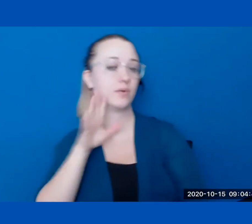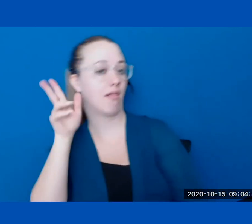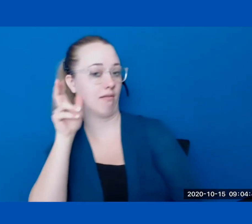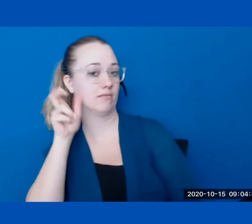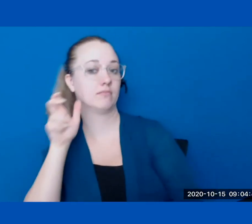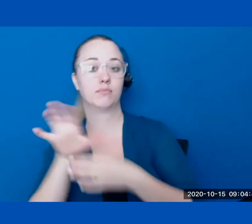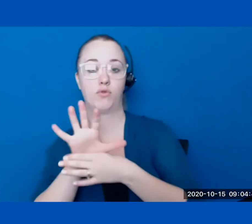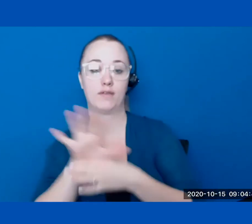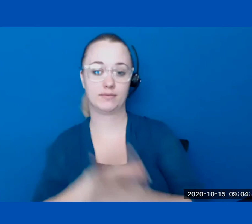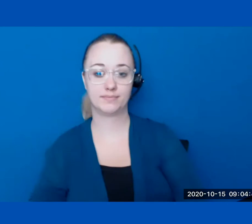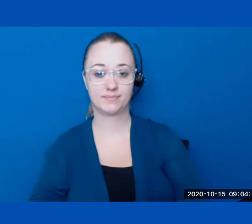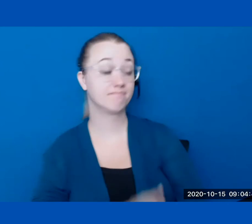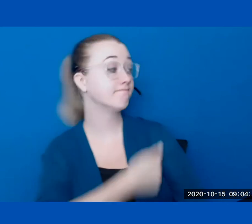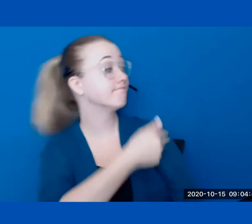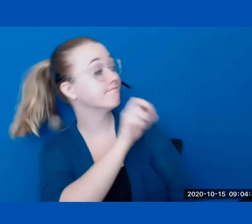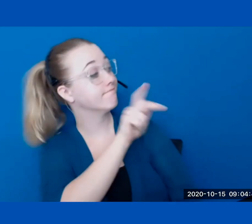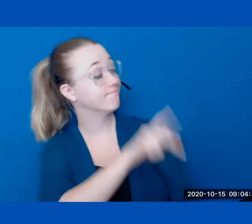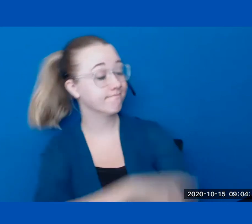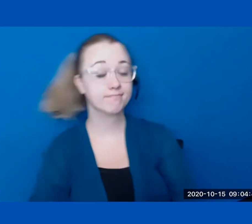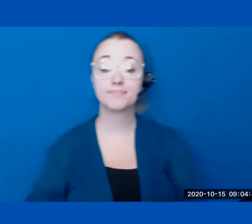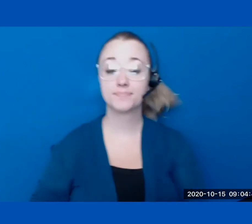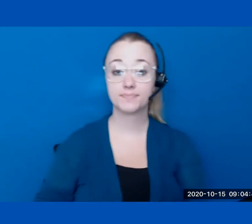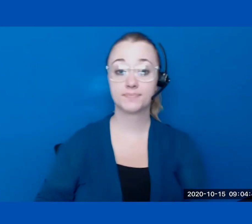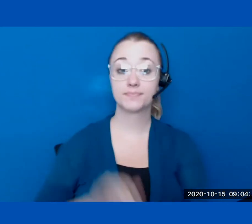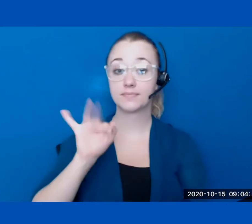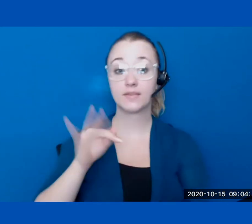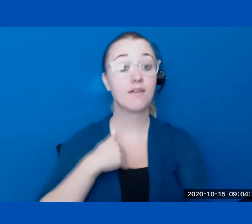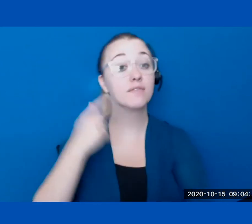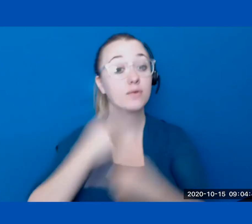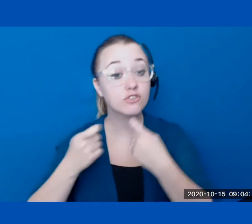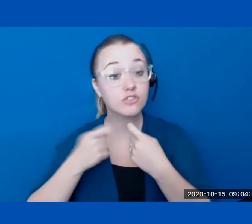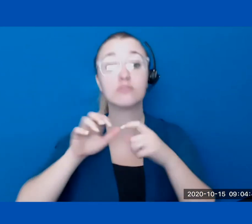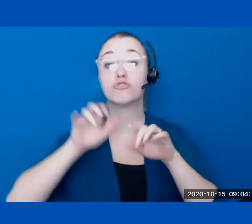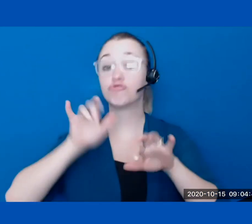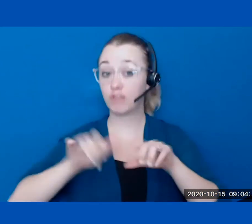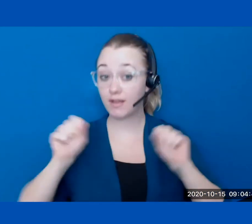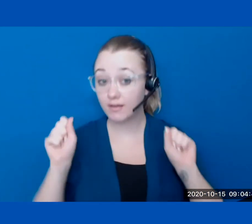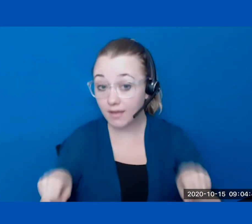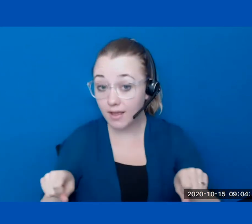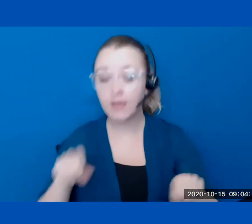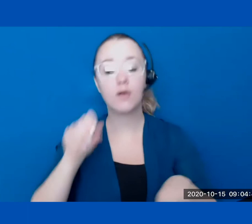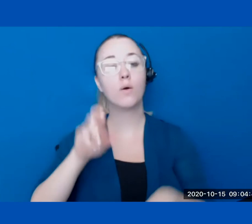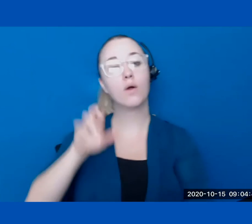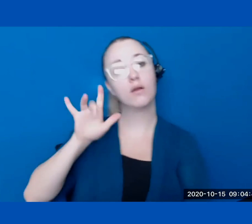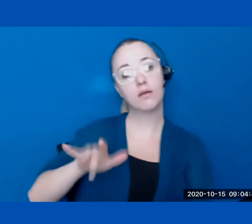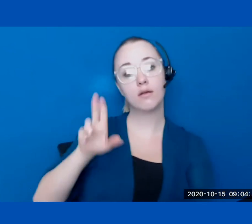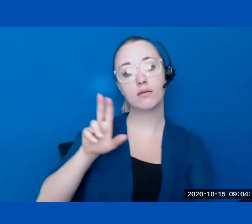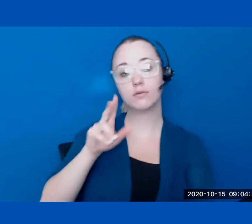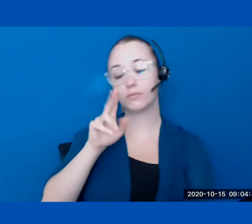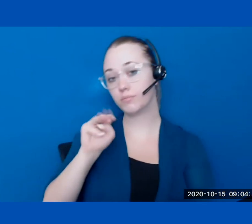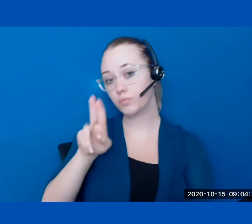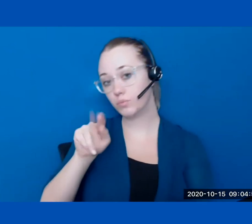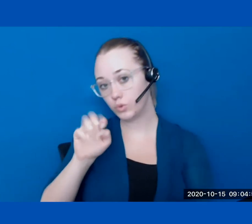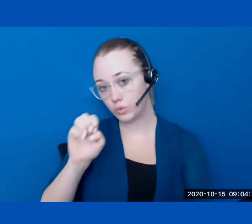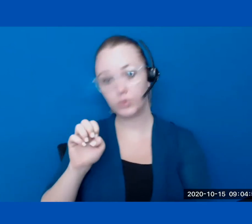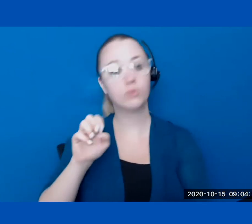All right. All right, so if you have a question, you can put it in the chat or unmute yourself and ask one panelist